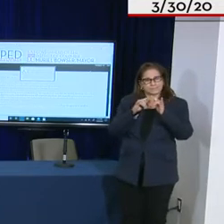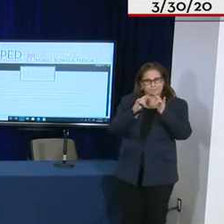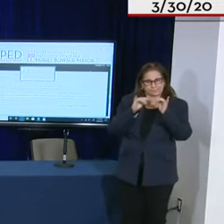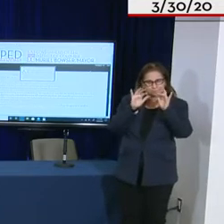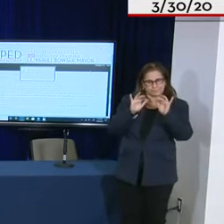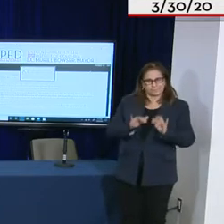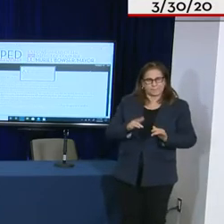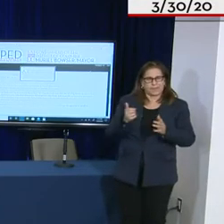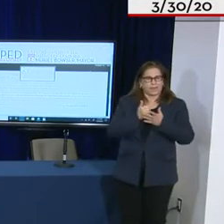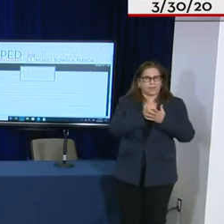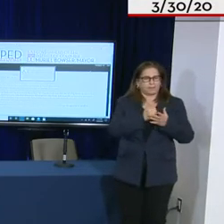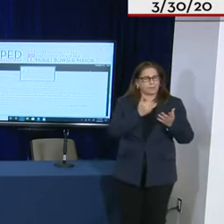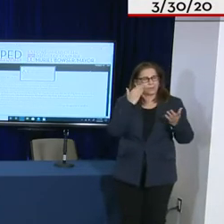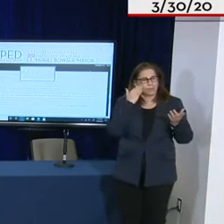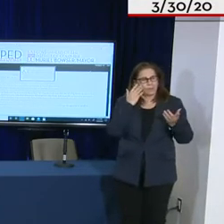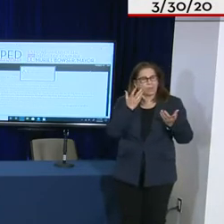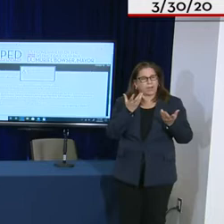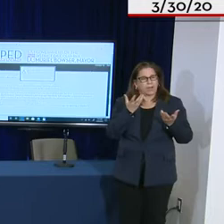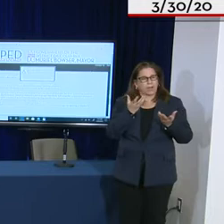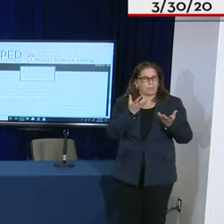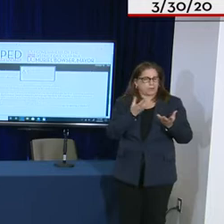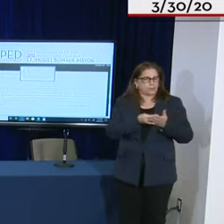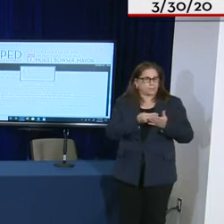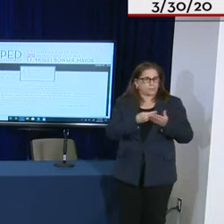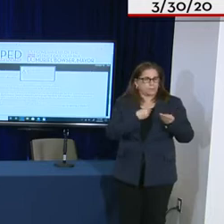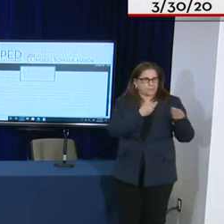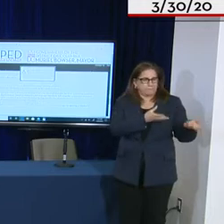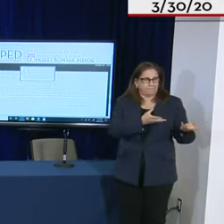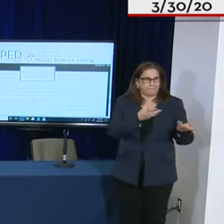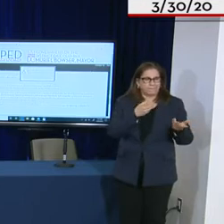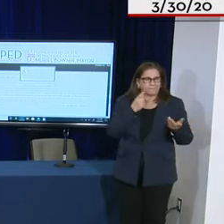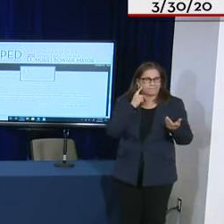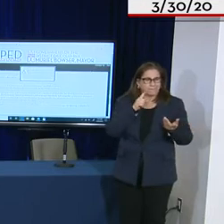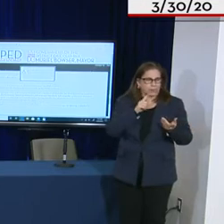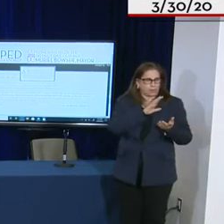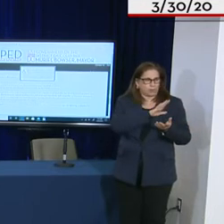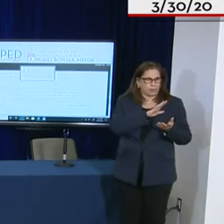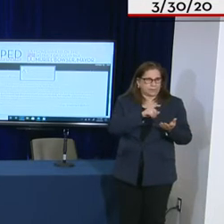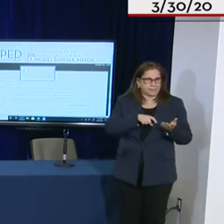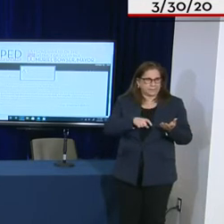the economic injury, in addition to a variety of other